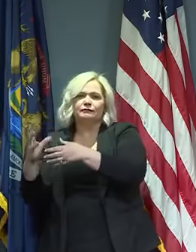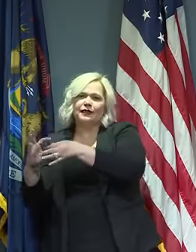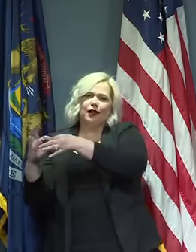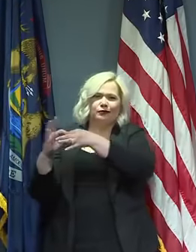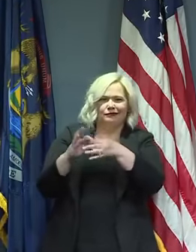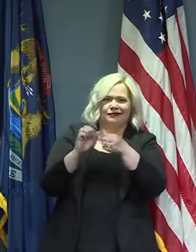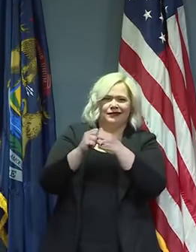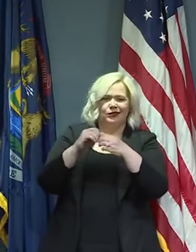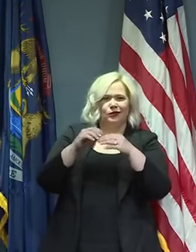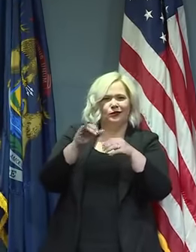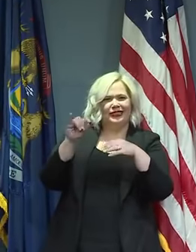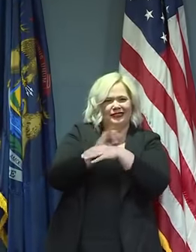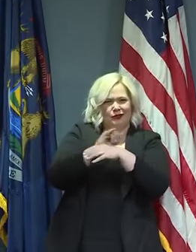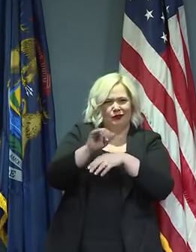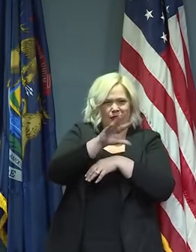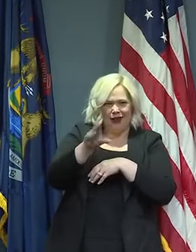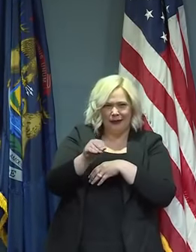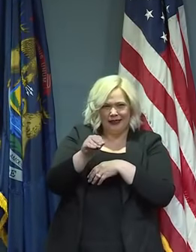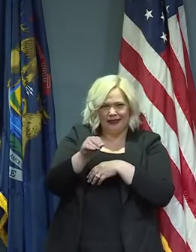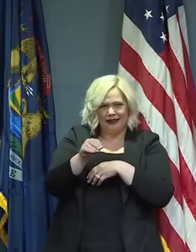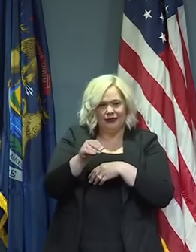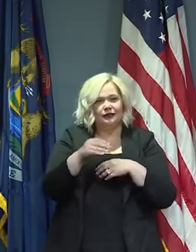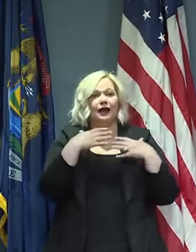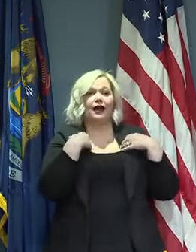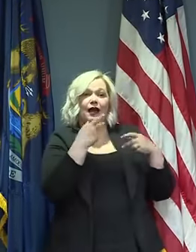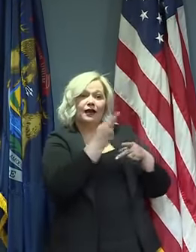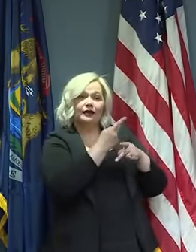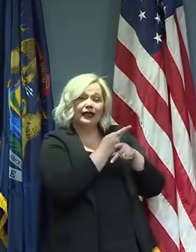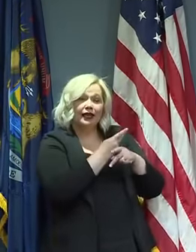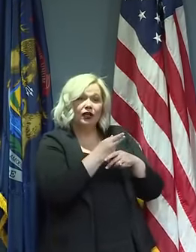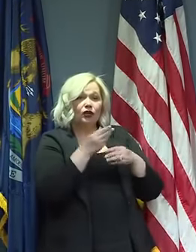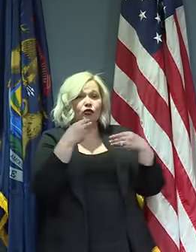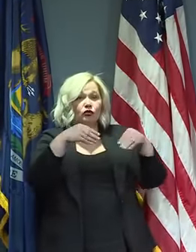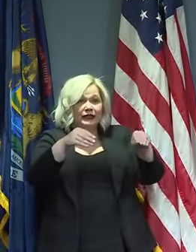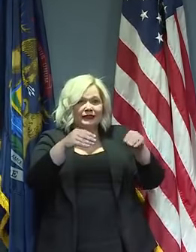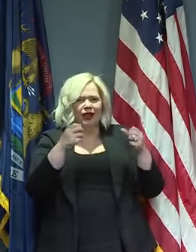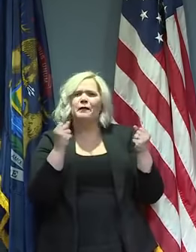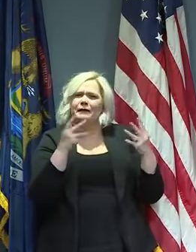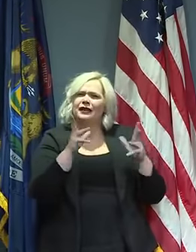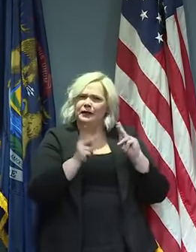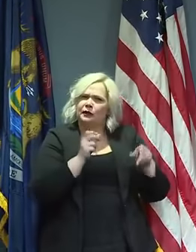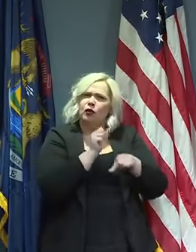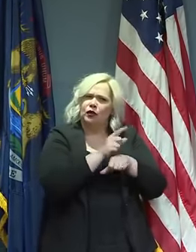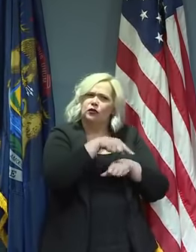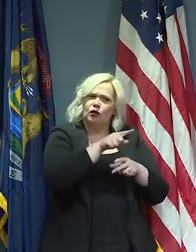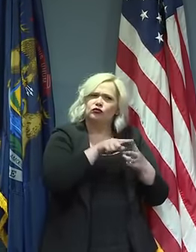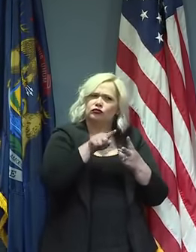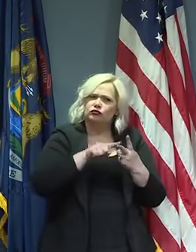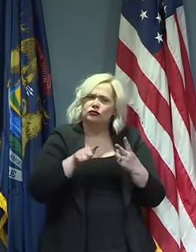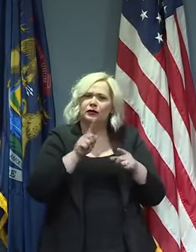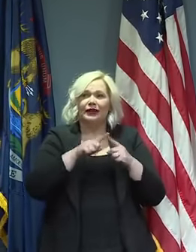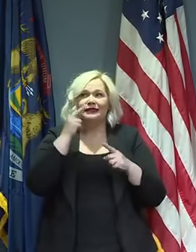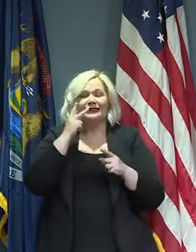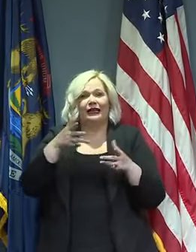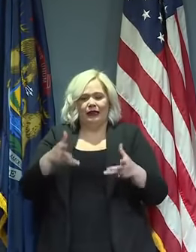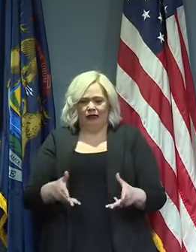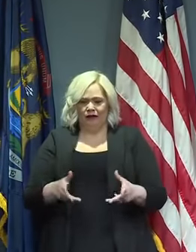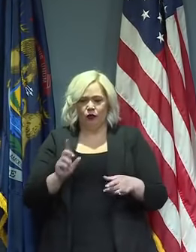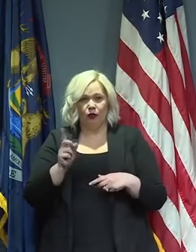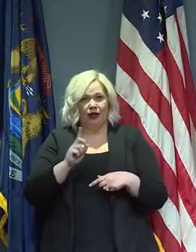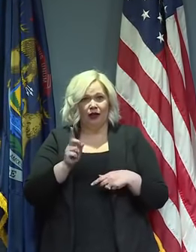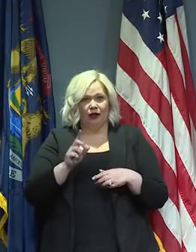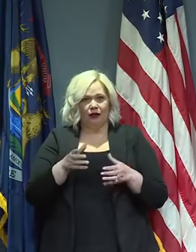industrial companies. And then you see healthcare and retail settings house many of our workers as well, and you can see where the balance of our workers have